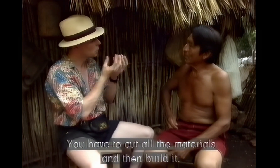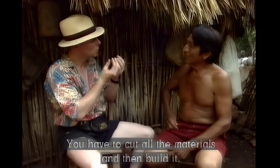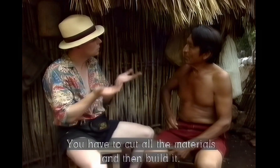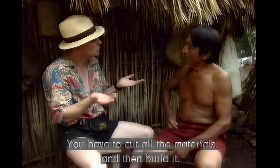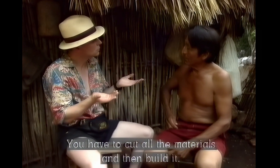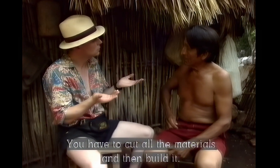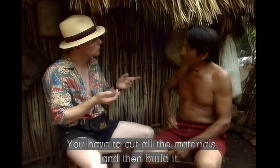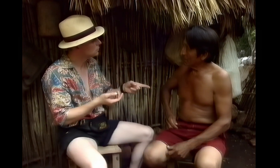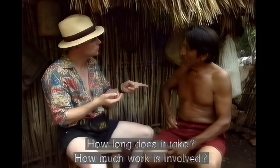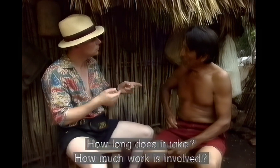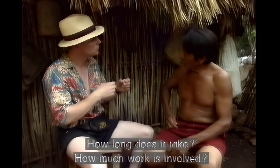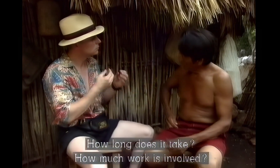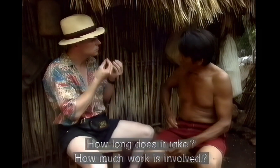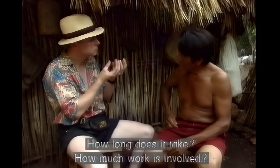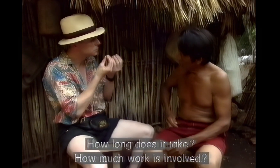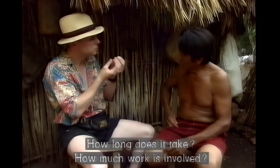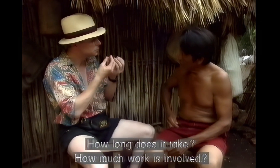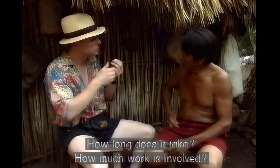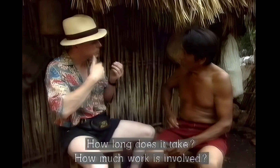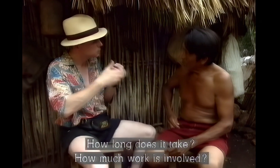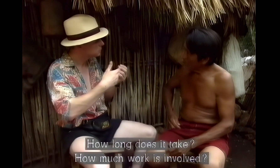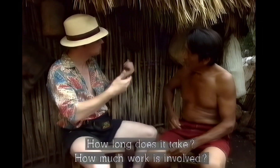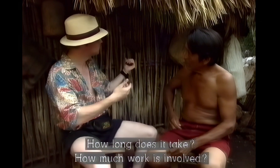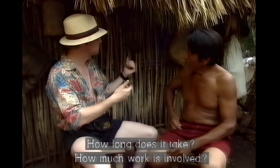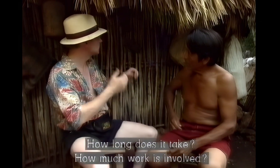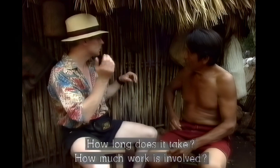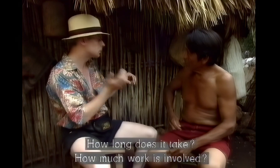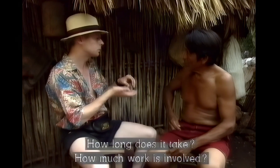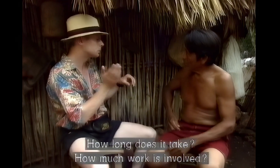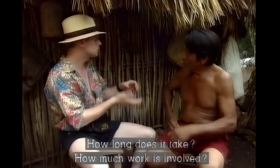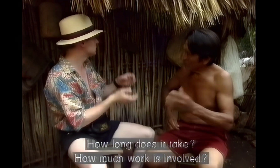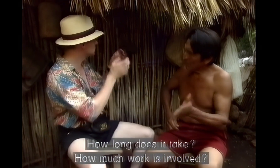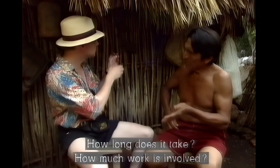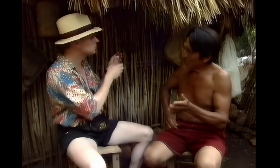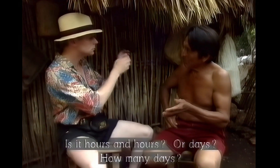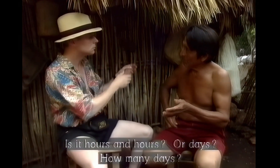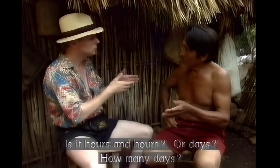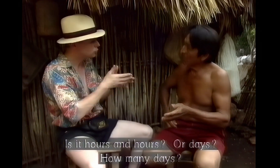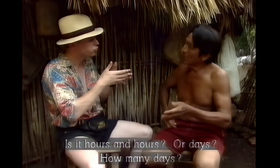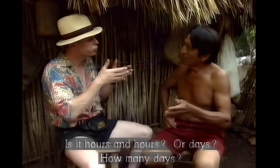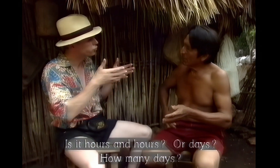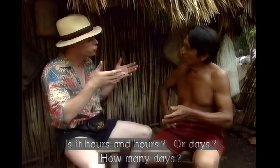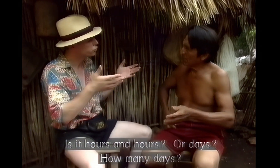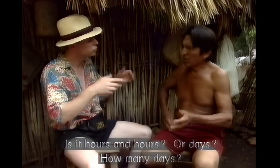How long does it take? How much work's involved? Is it hours and hours, or even days? How many